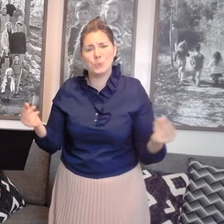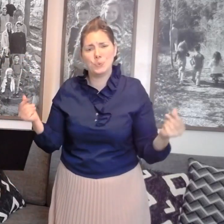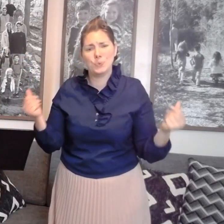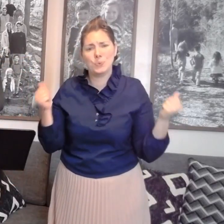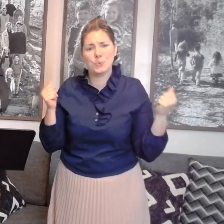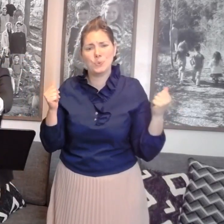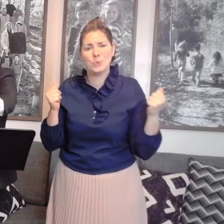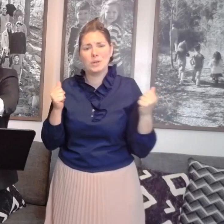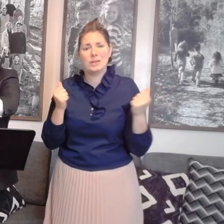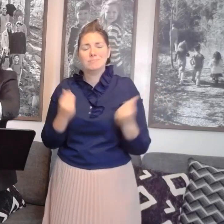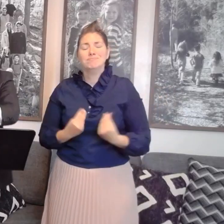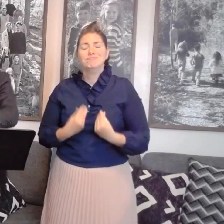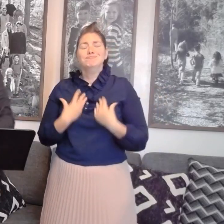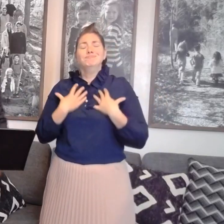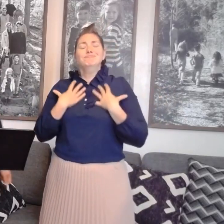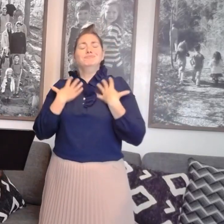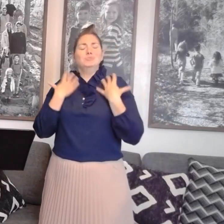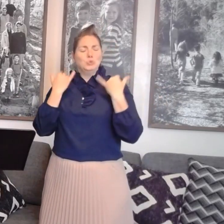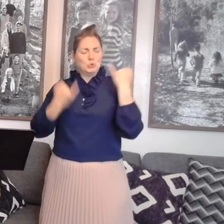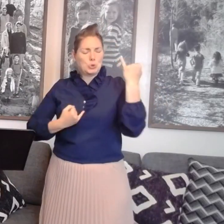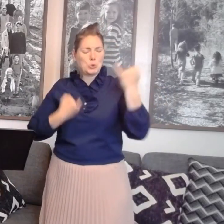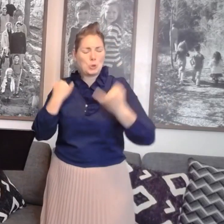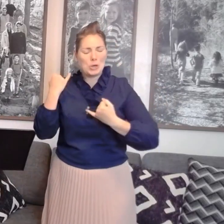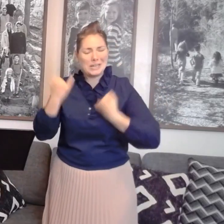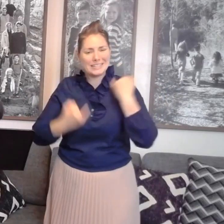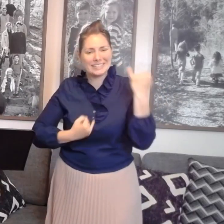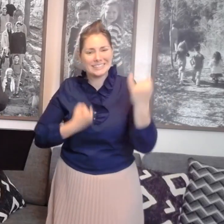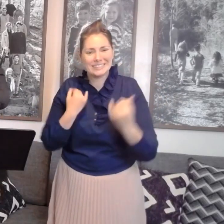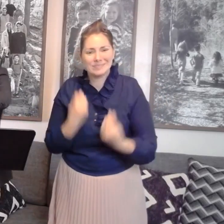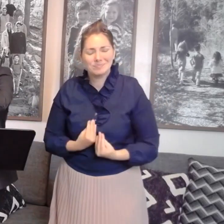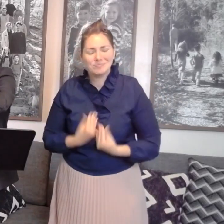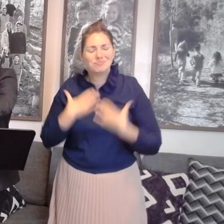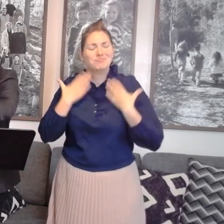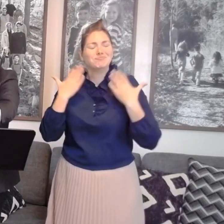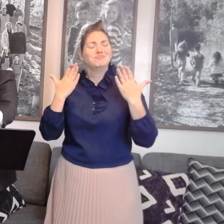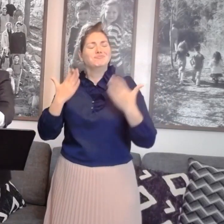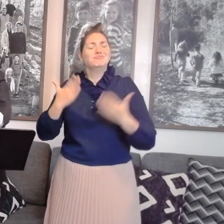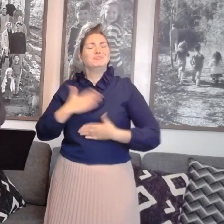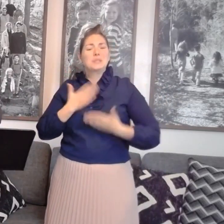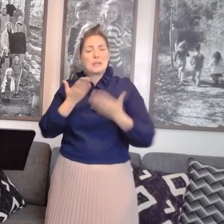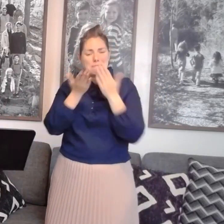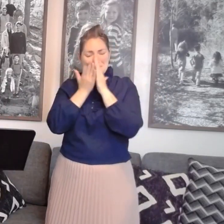Let Him give you some joy tonight. Let Him give you some peace